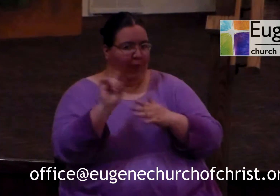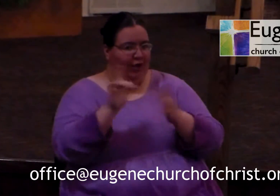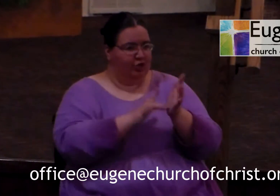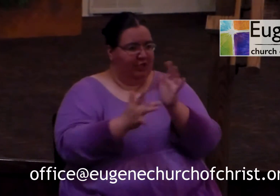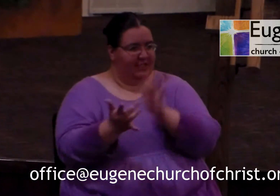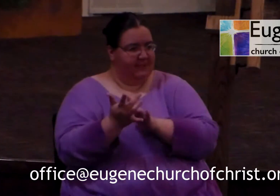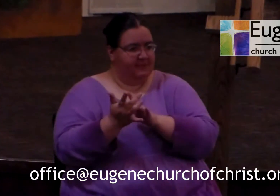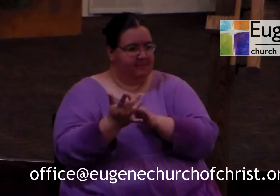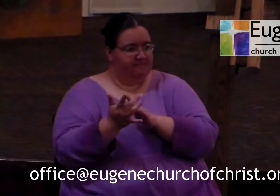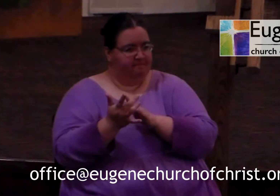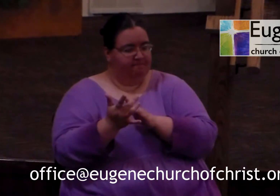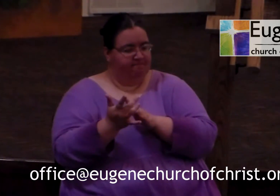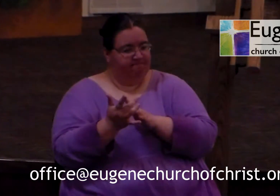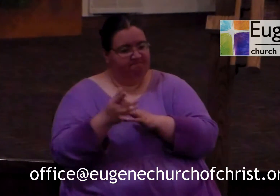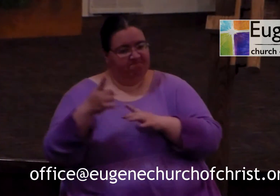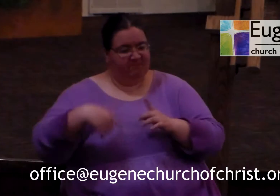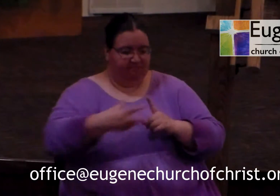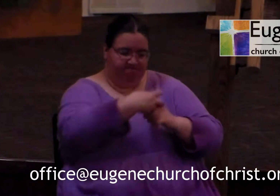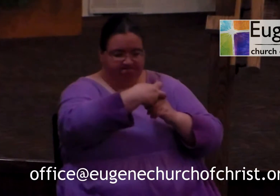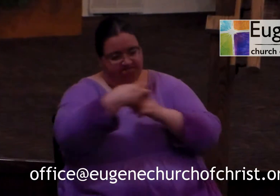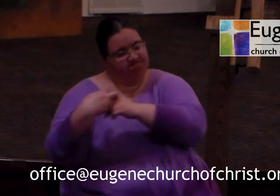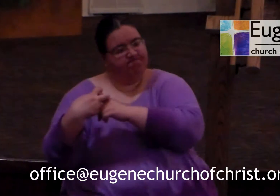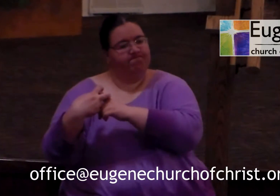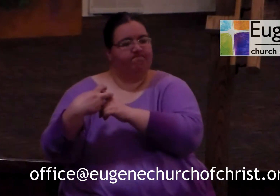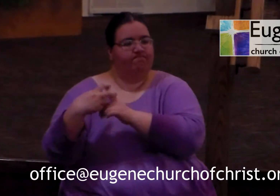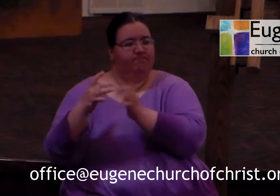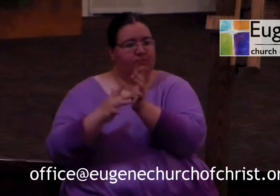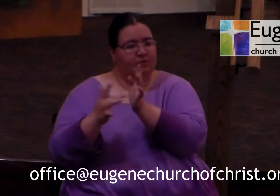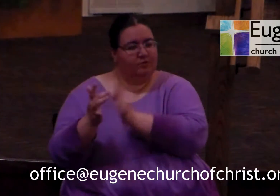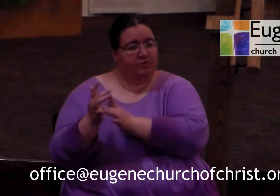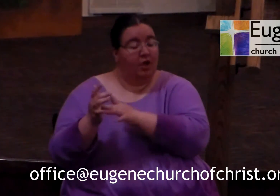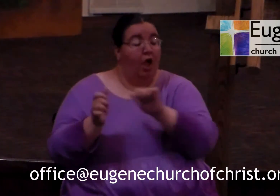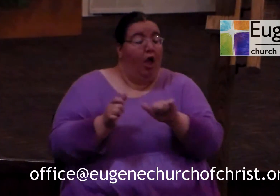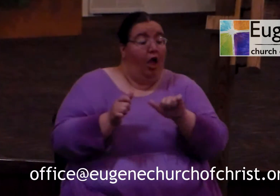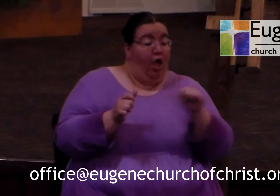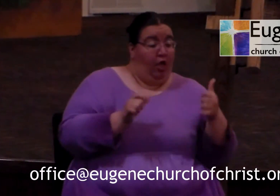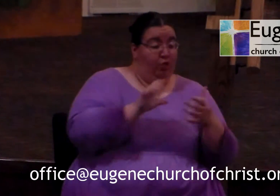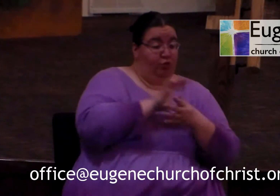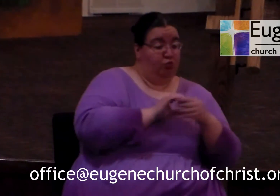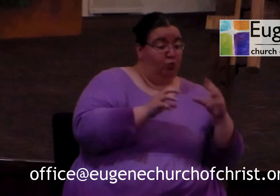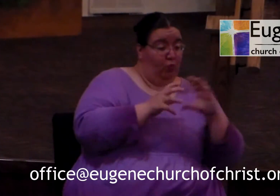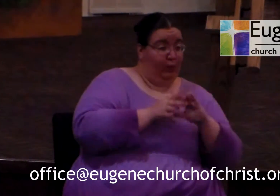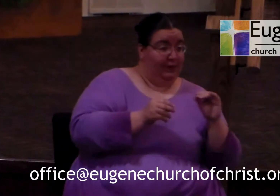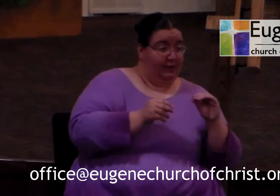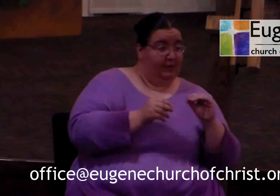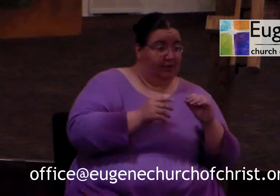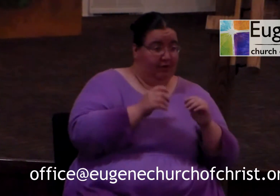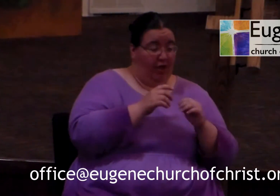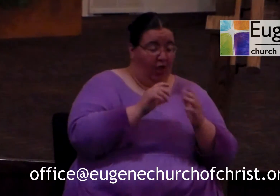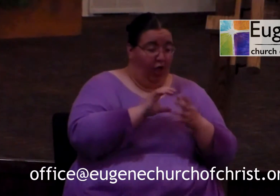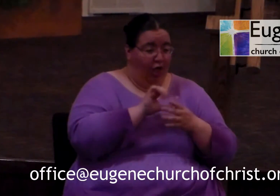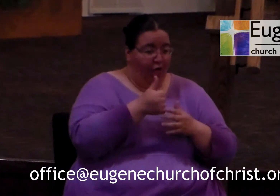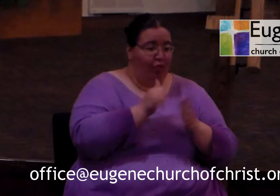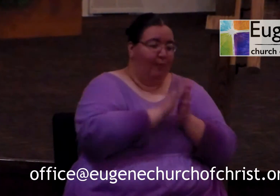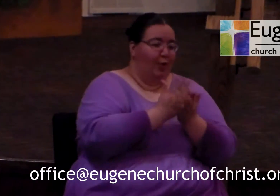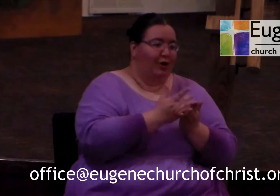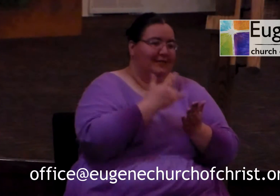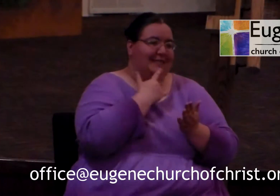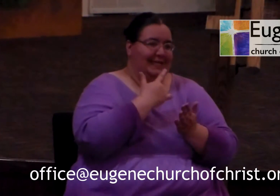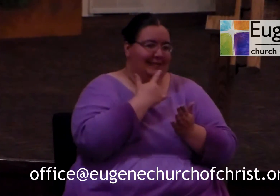in other Gospels that he is shown that the sign for this is going to be a kiss. And that the one that I kiss is going to be him, as if he's